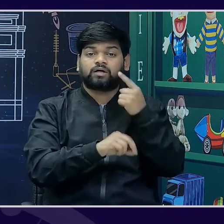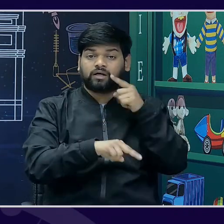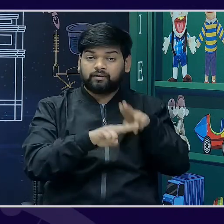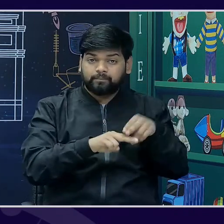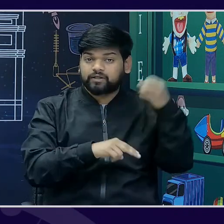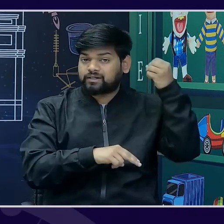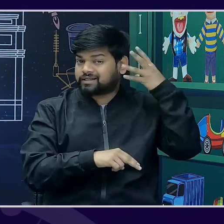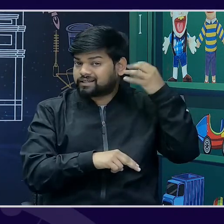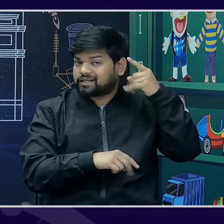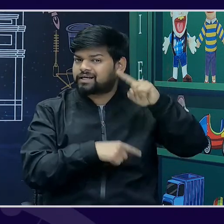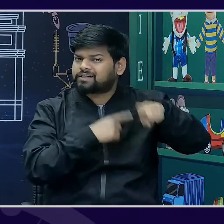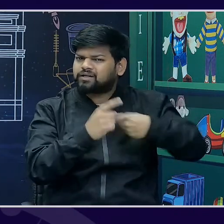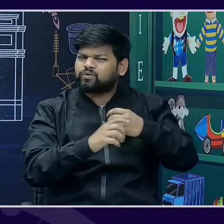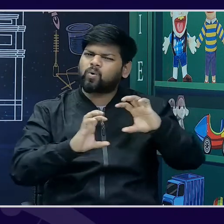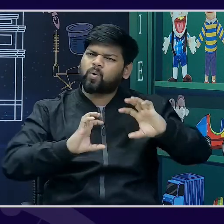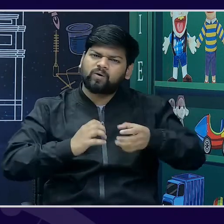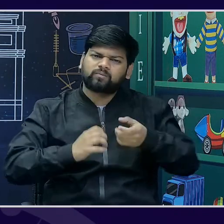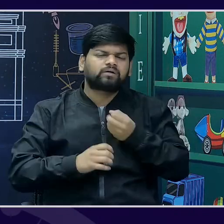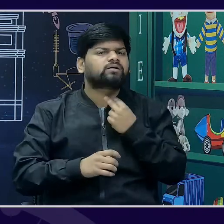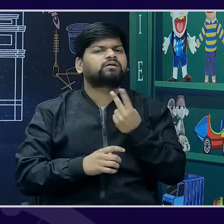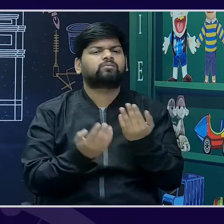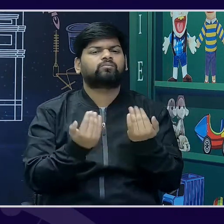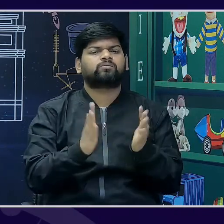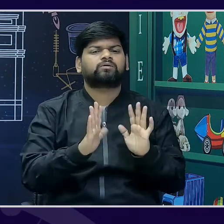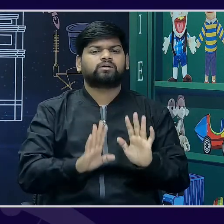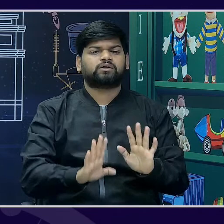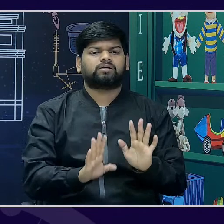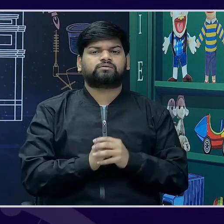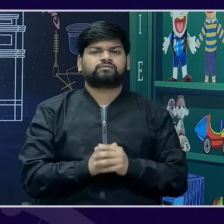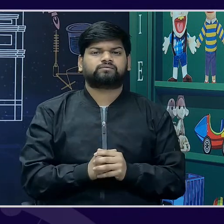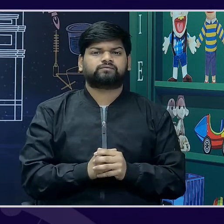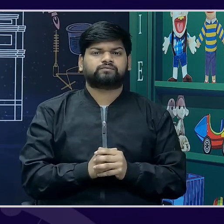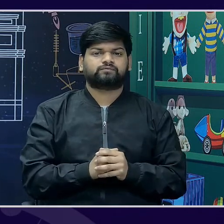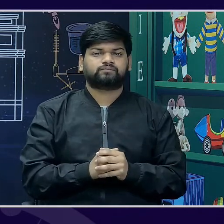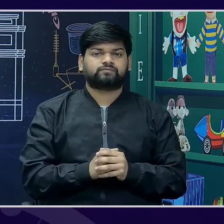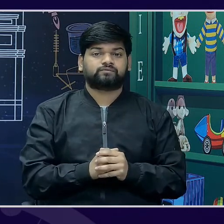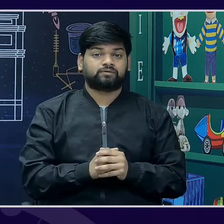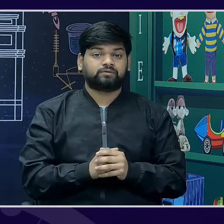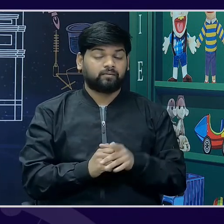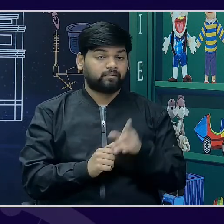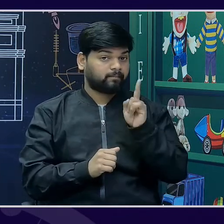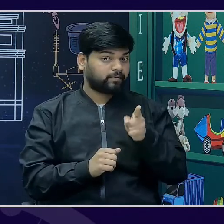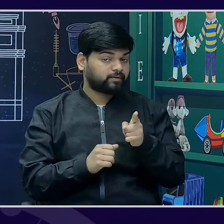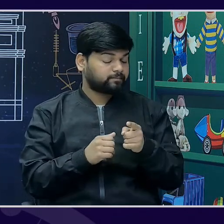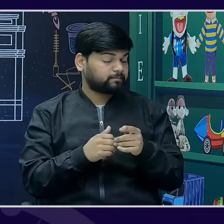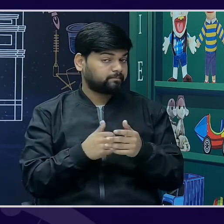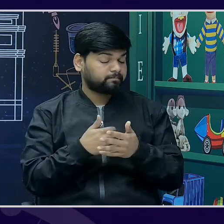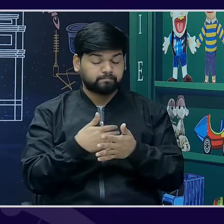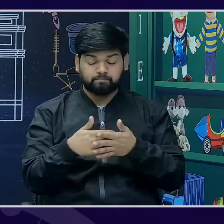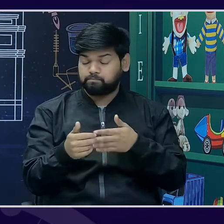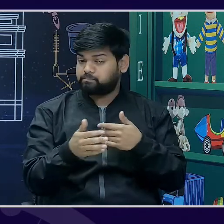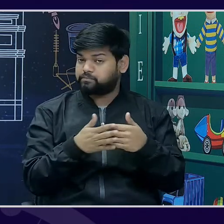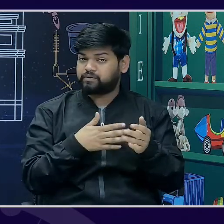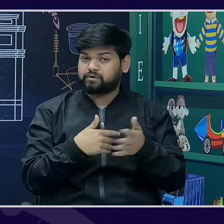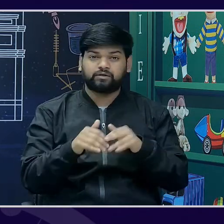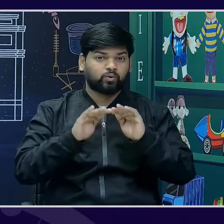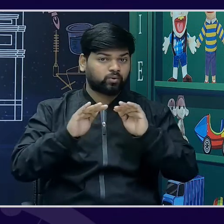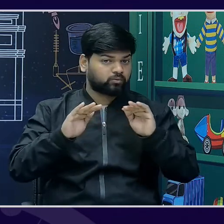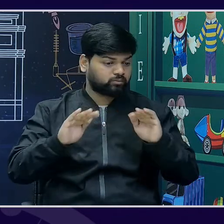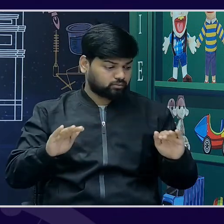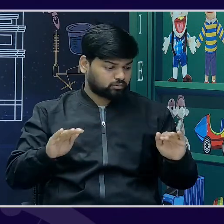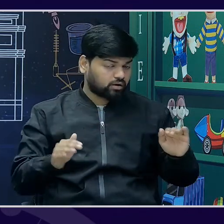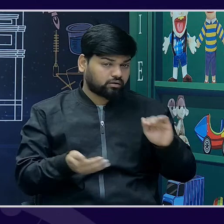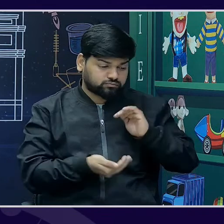many a times it is seen that kids are not being identified till the age of 3, 4, 4.5, 5 because